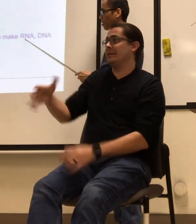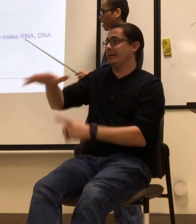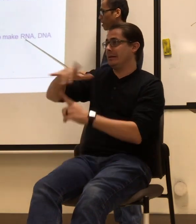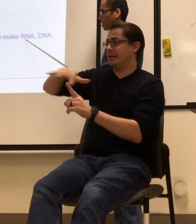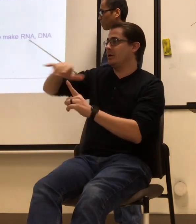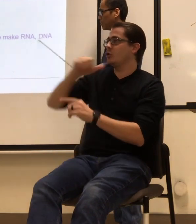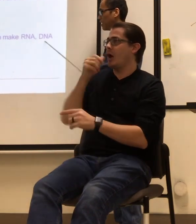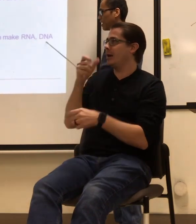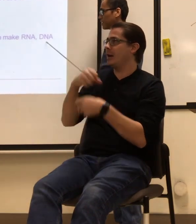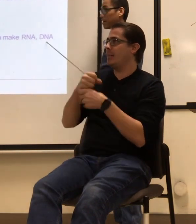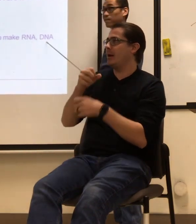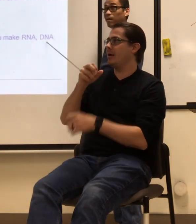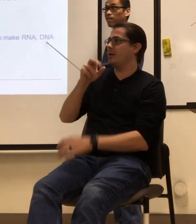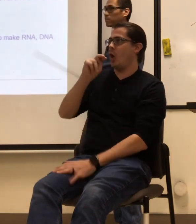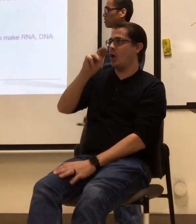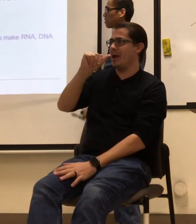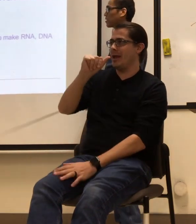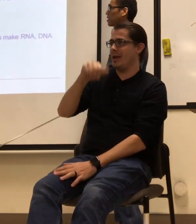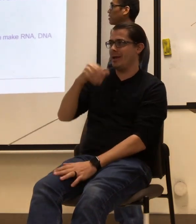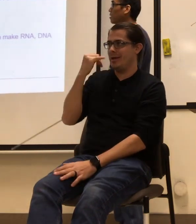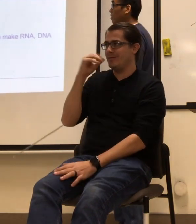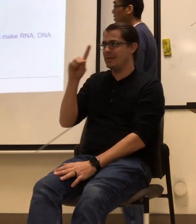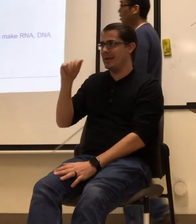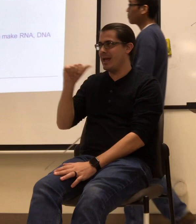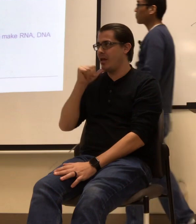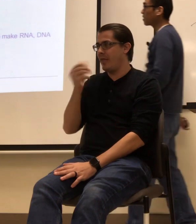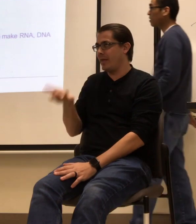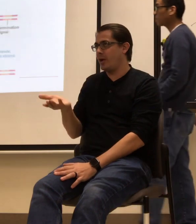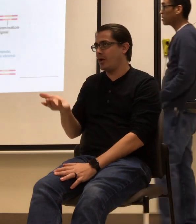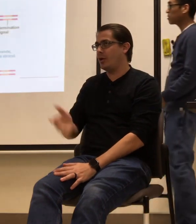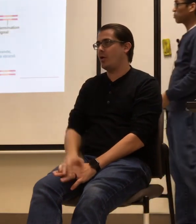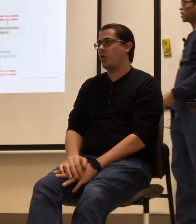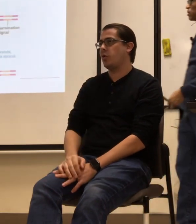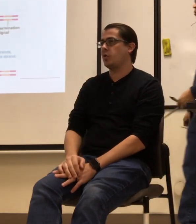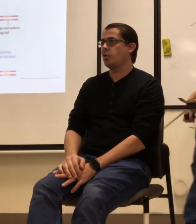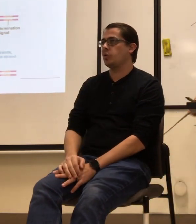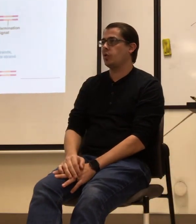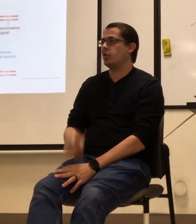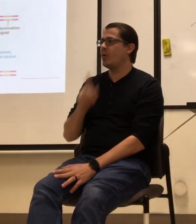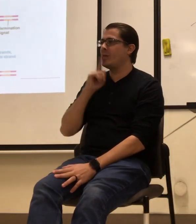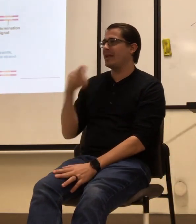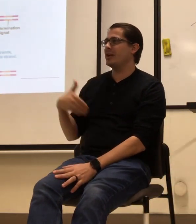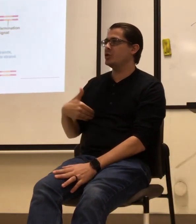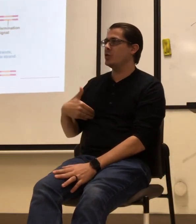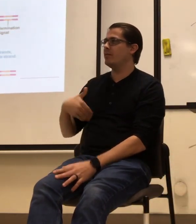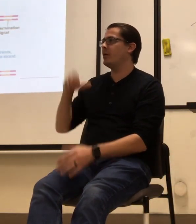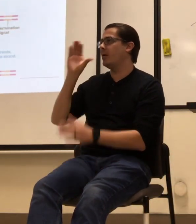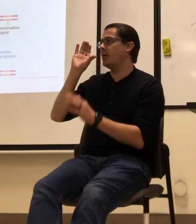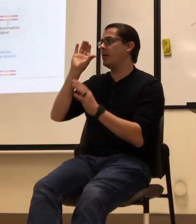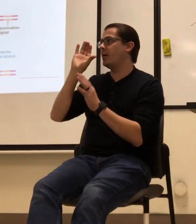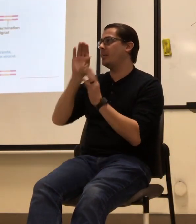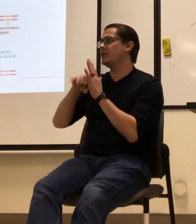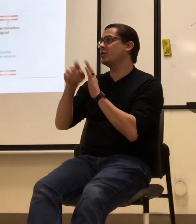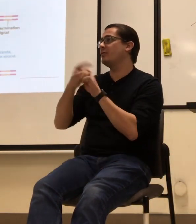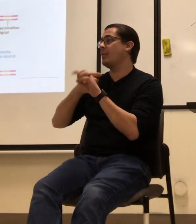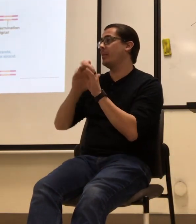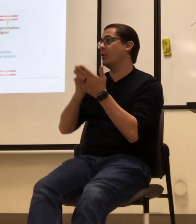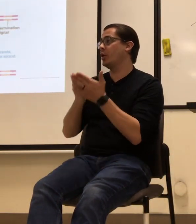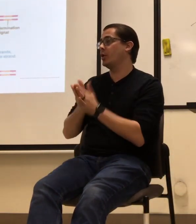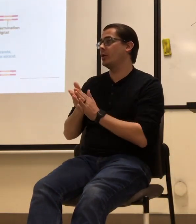an mRNA if DNA is not there. So it's pretty intuitive. Well, here's a picture from the book. This